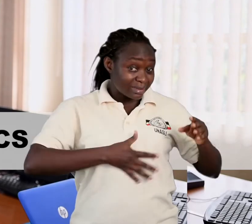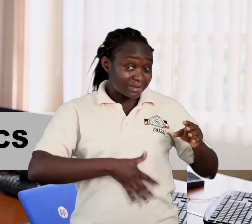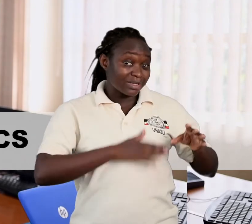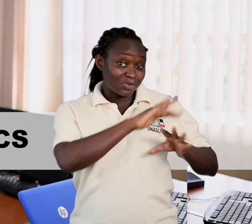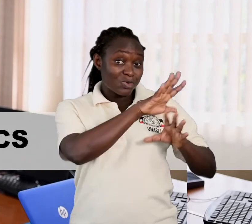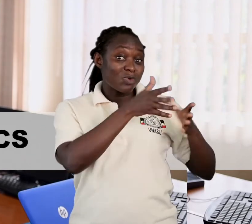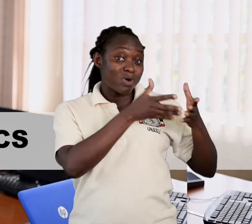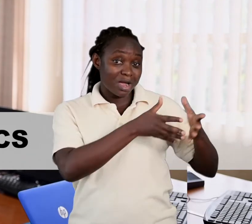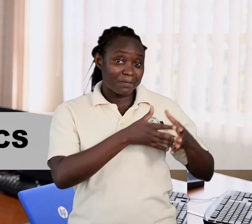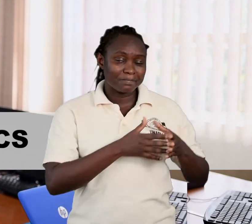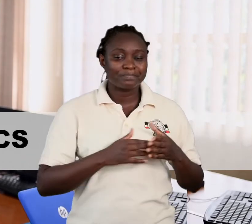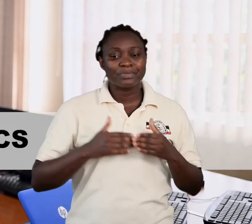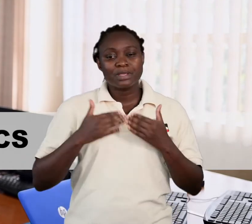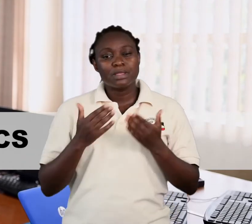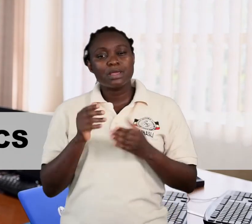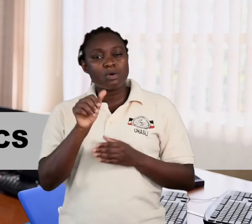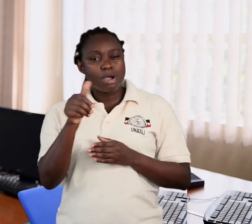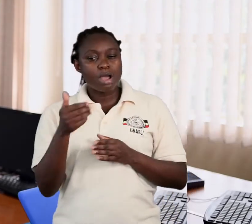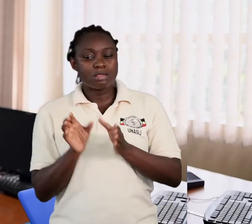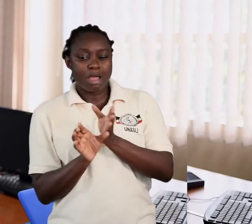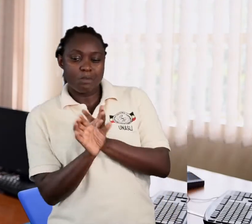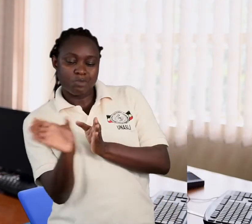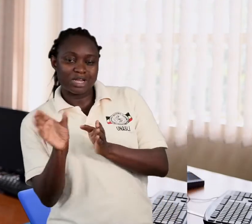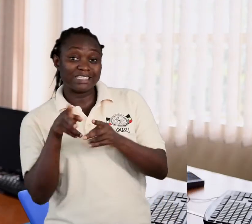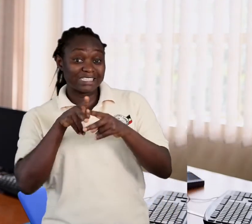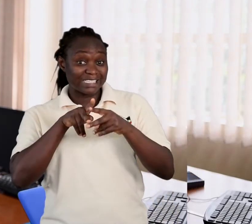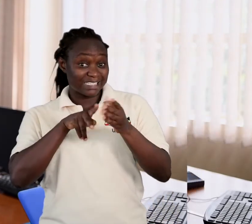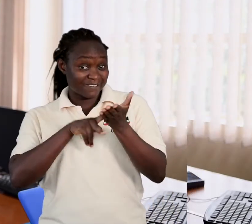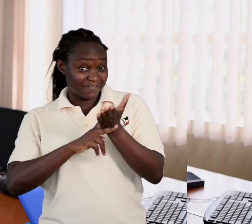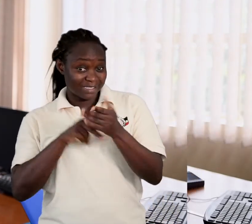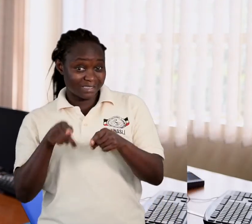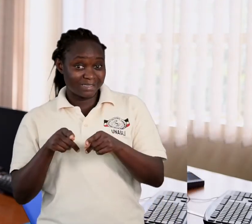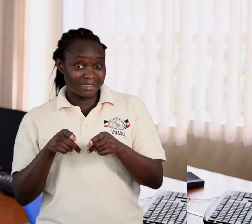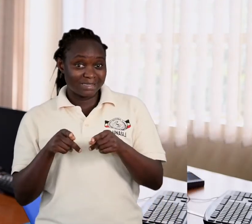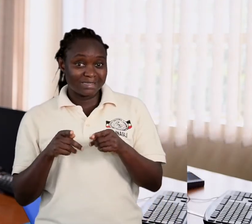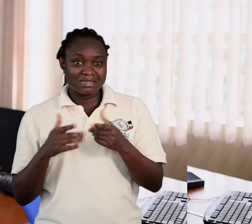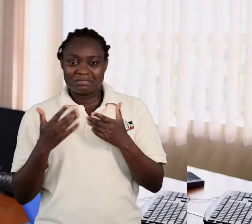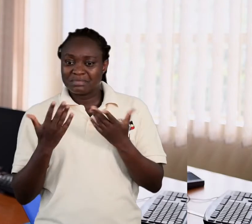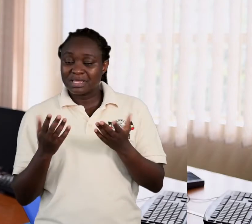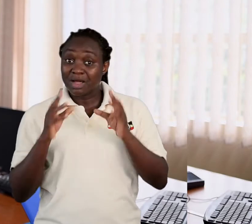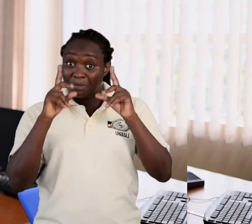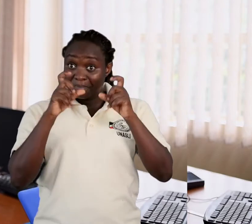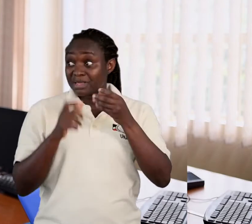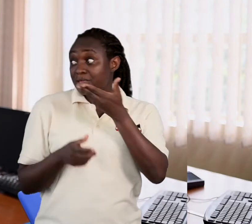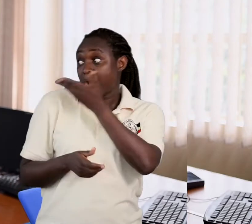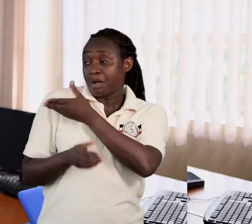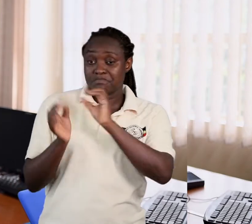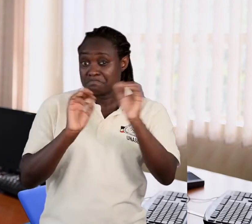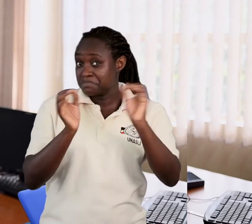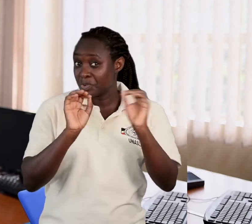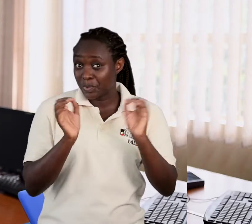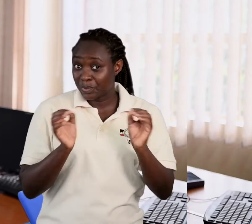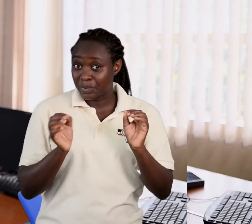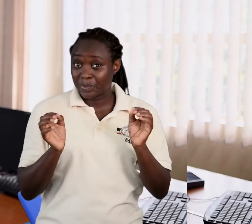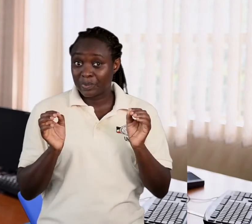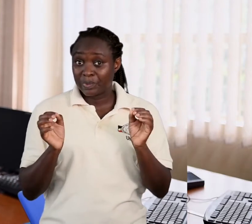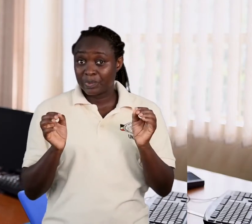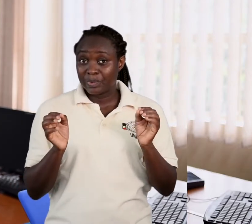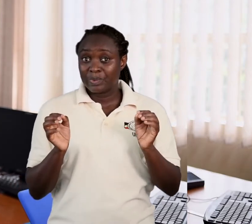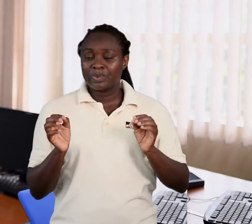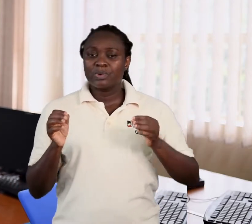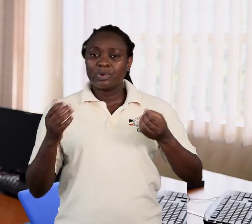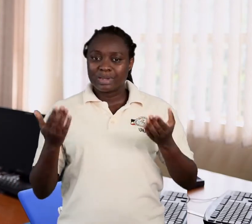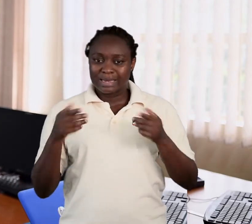There is one other branch of physics which is not mentioned, which is not indicated in the pictures, and that is